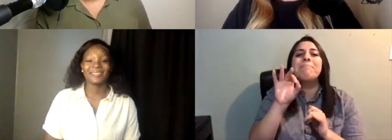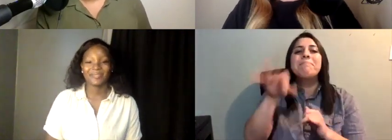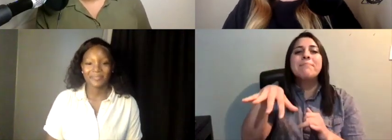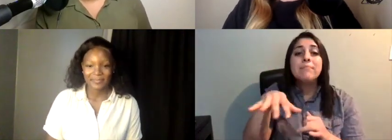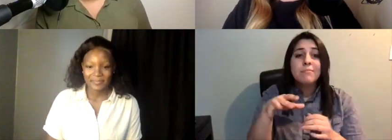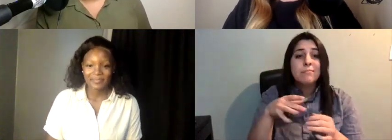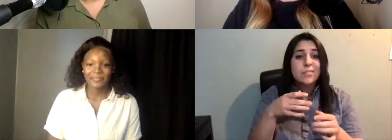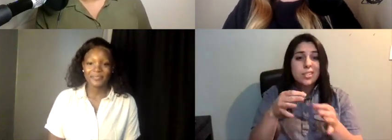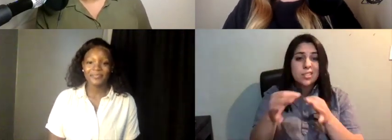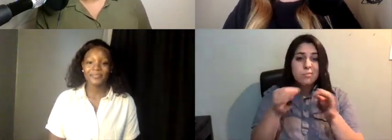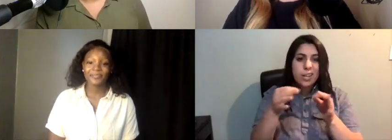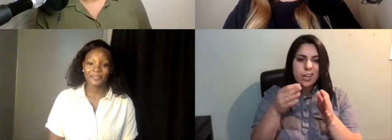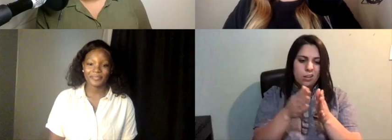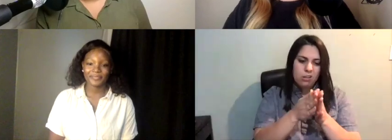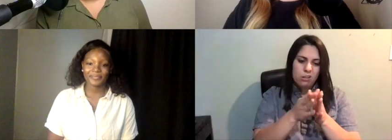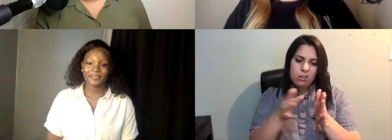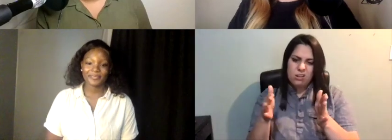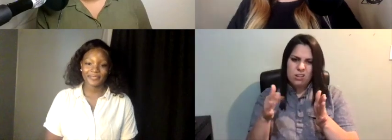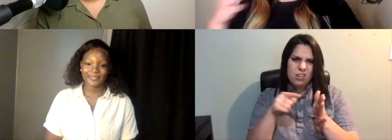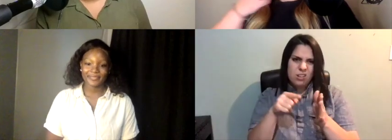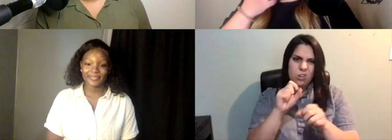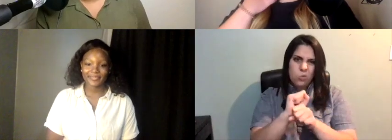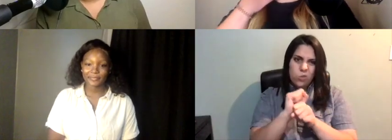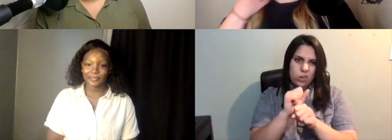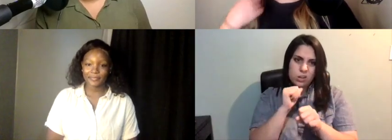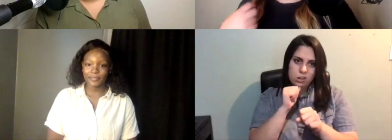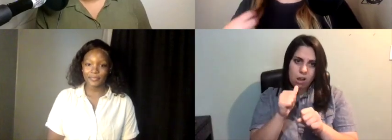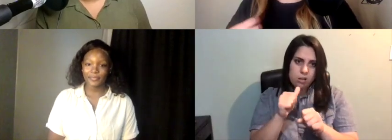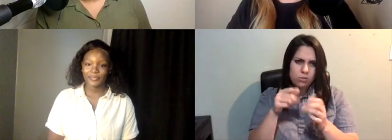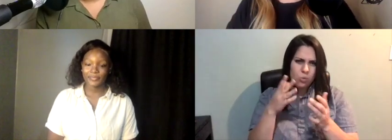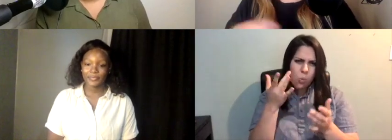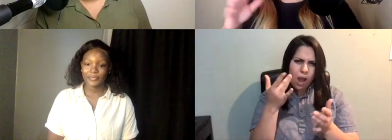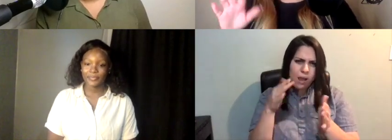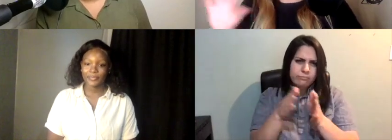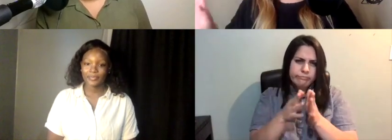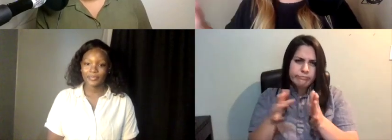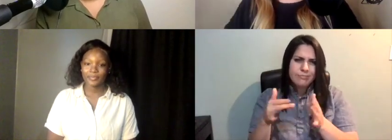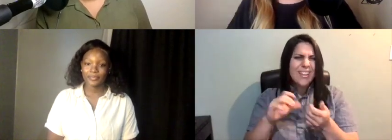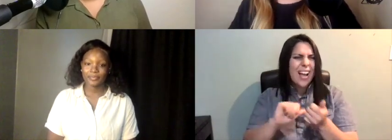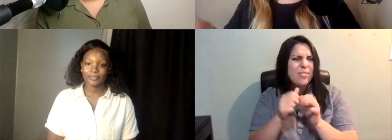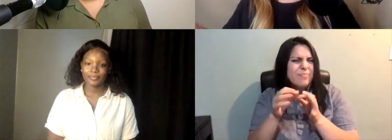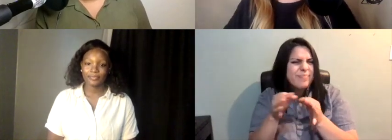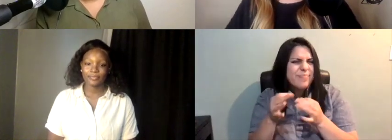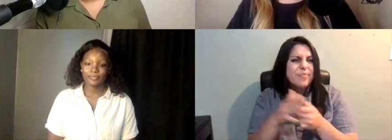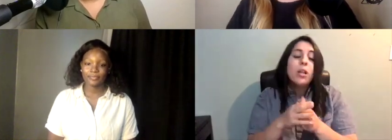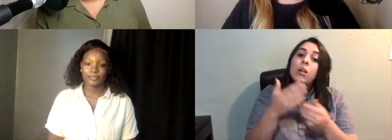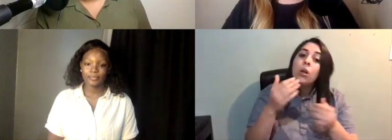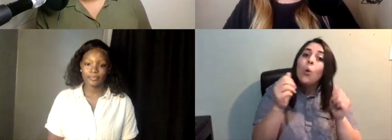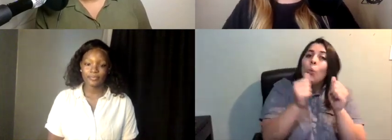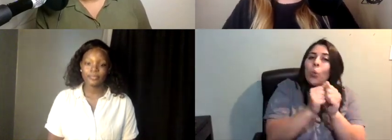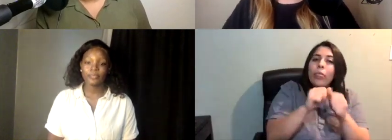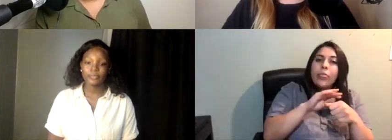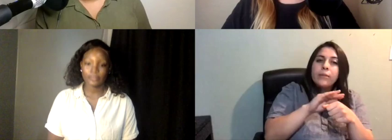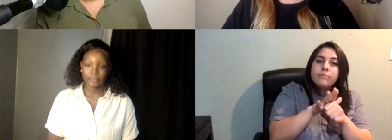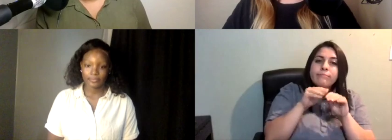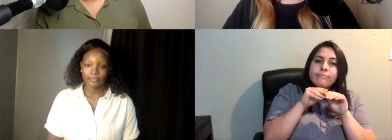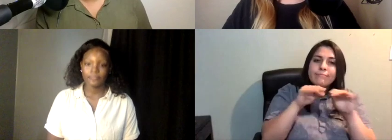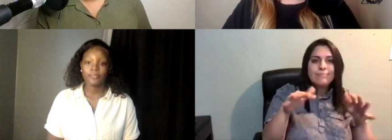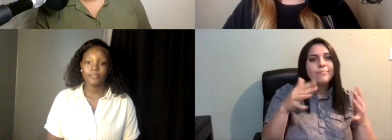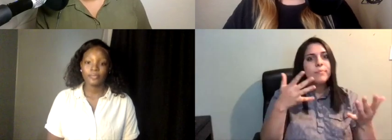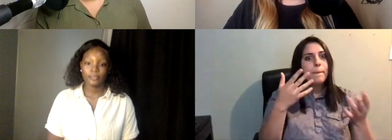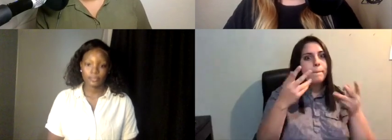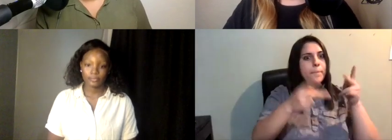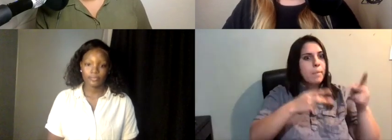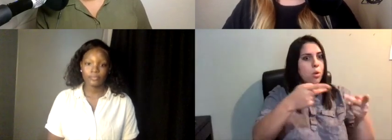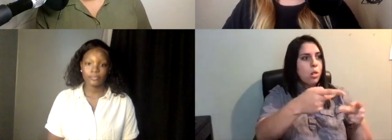know, people want to know why. And again, with the pandemic, this has become not so important, not as important. People understand there were